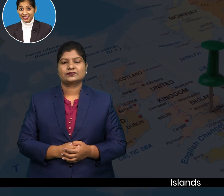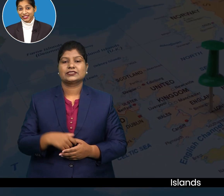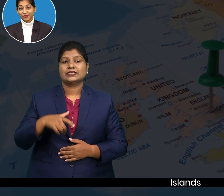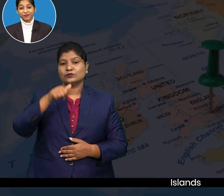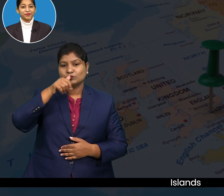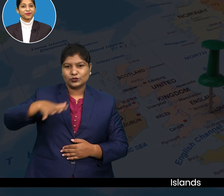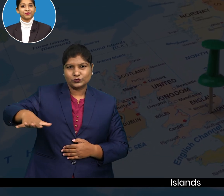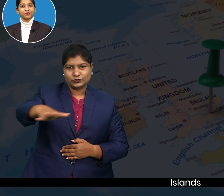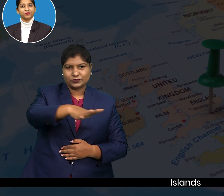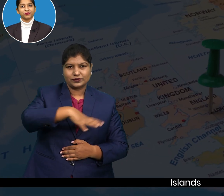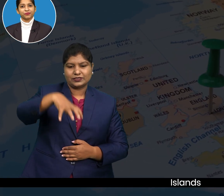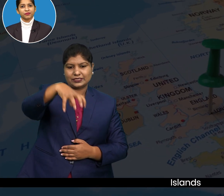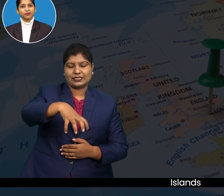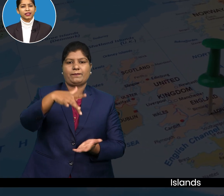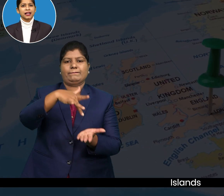Islands.